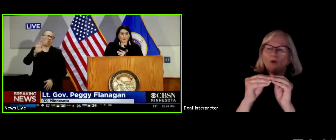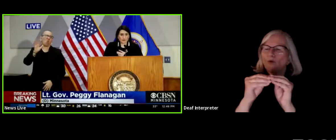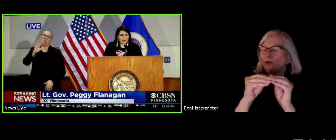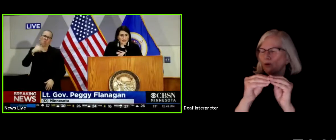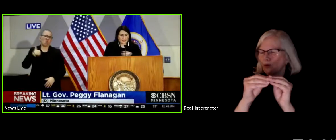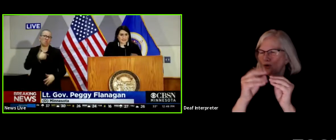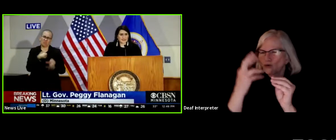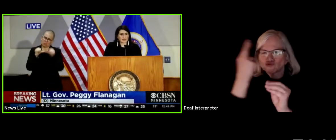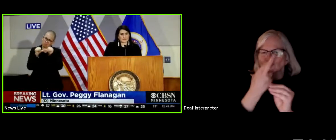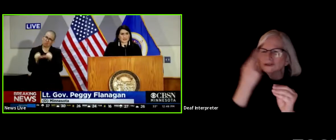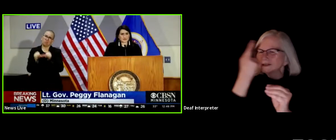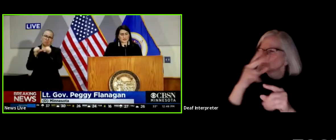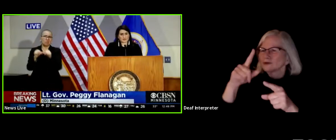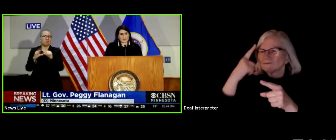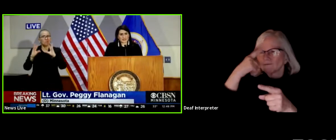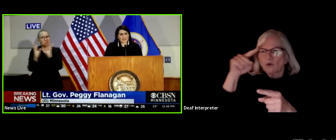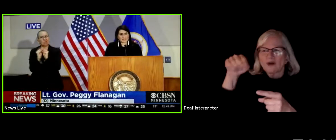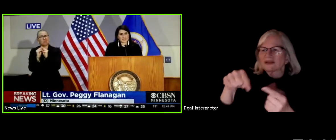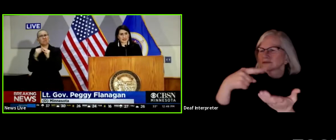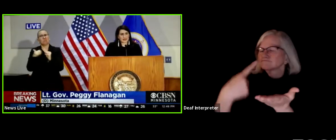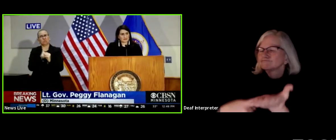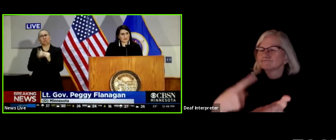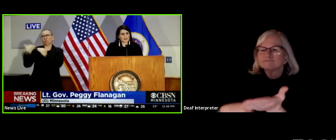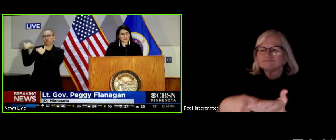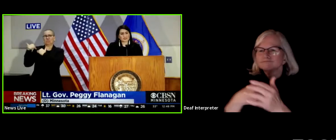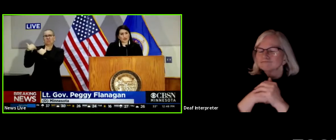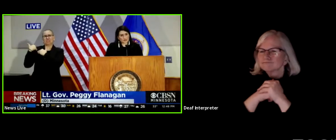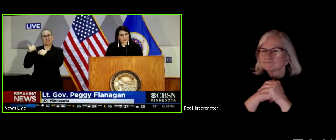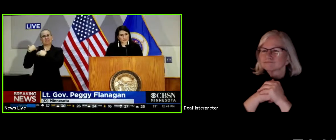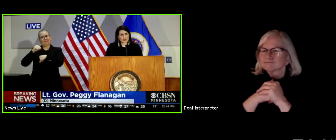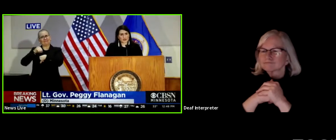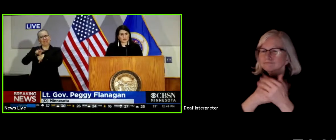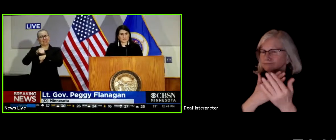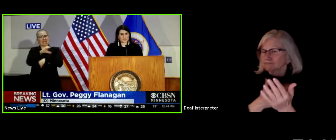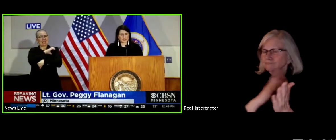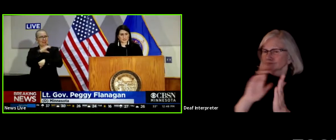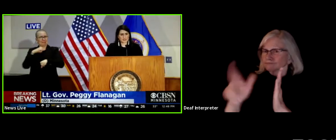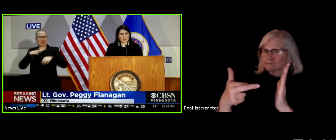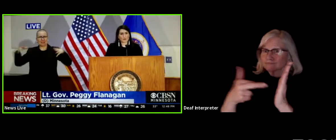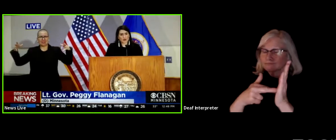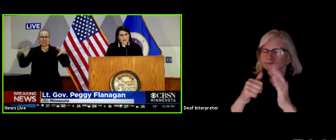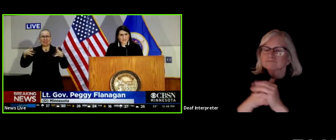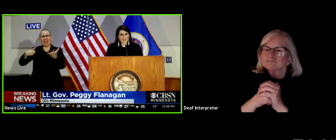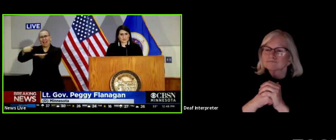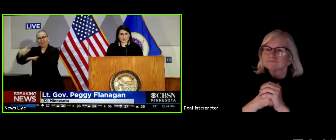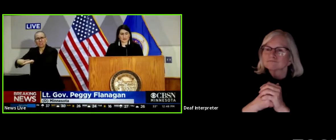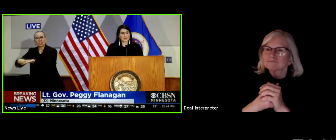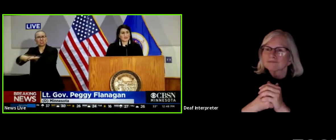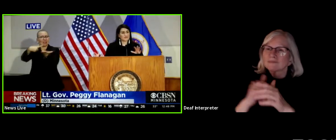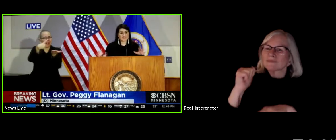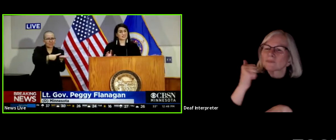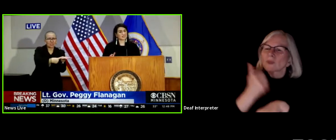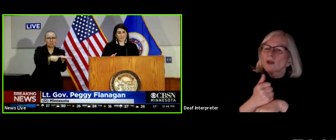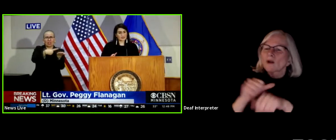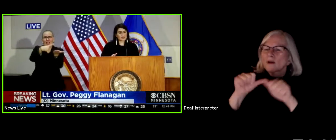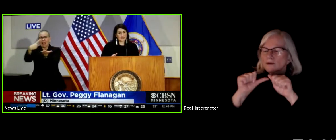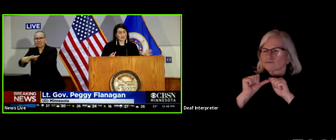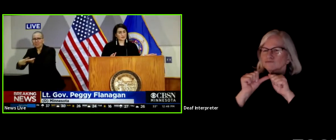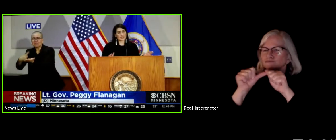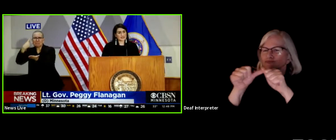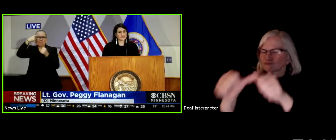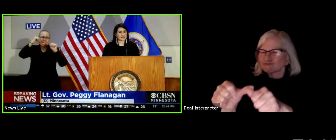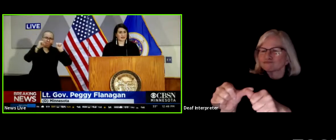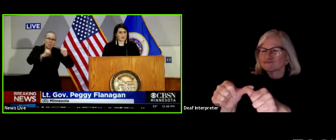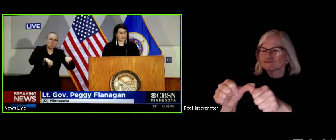our role as the advisory committee is to have those longer term conversations about what needs to be physically